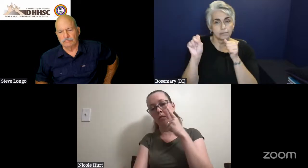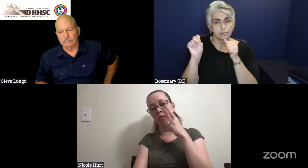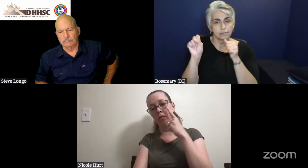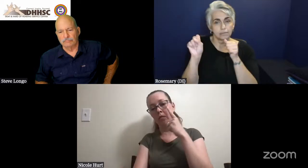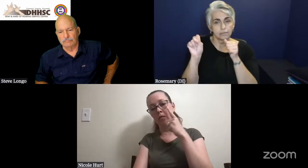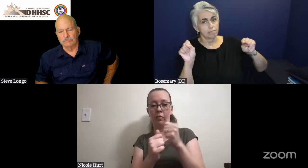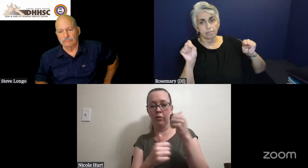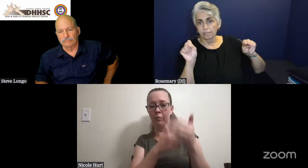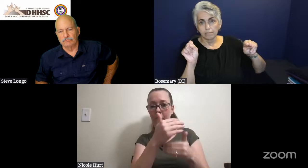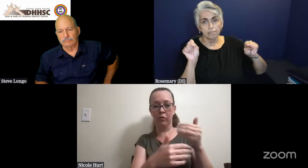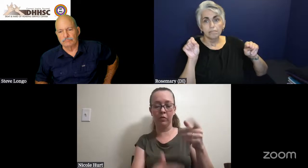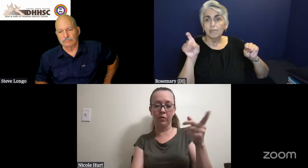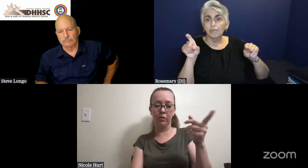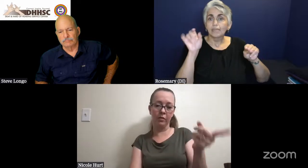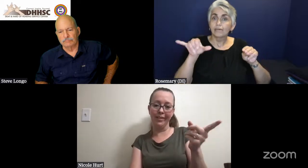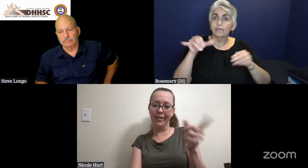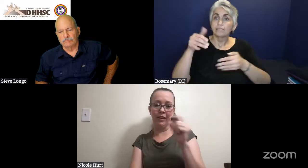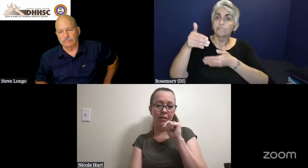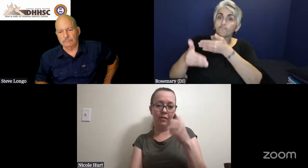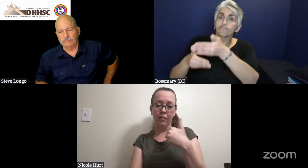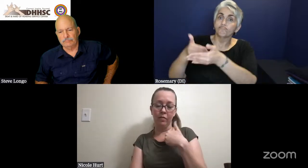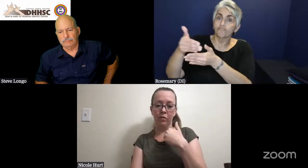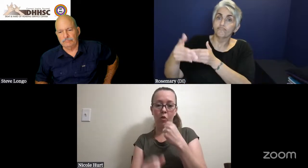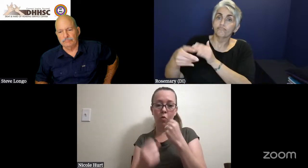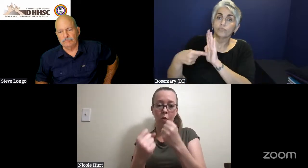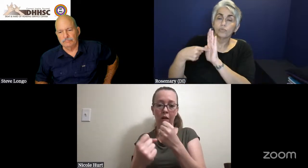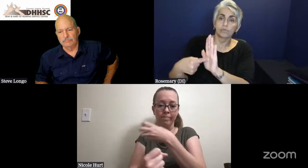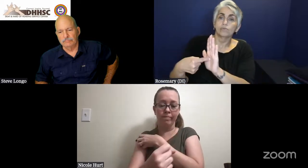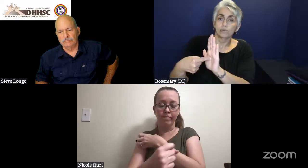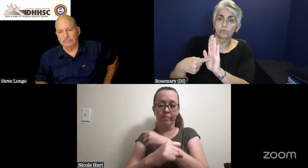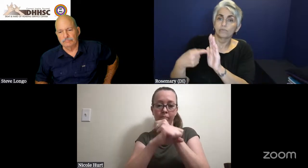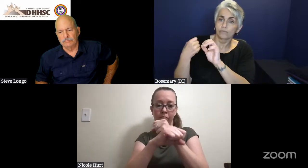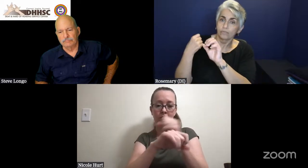the bylaws, not in the